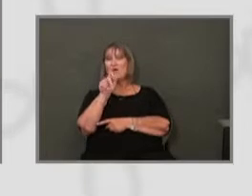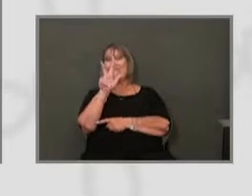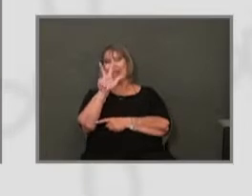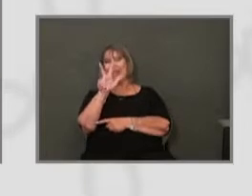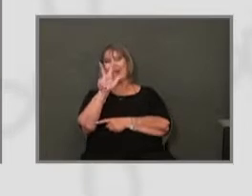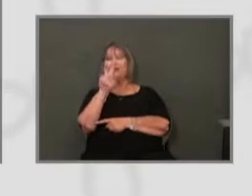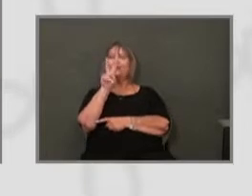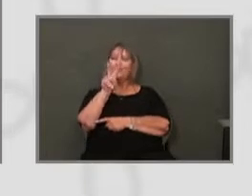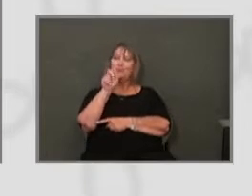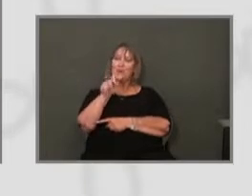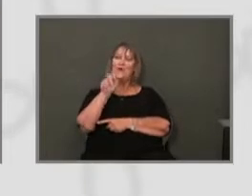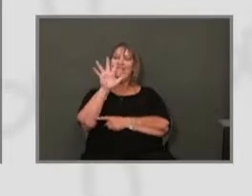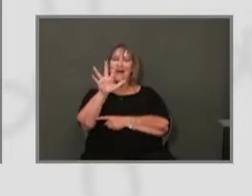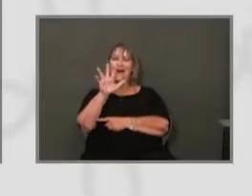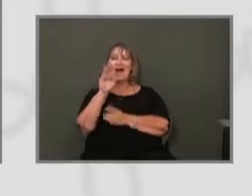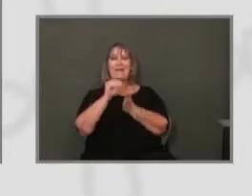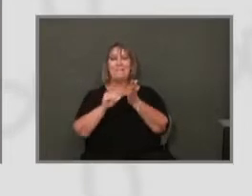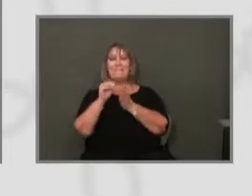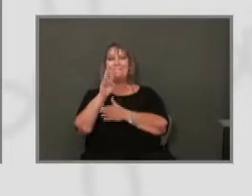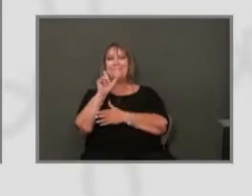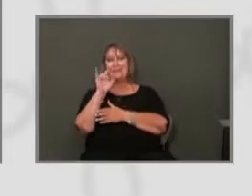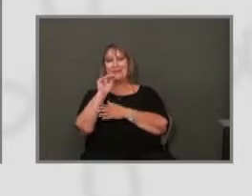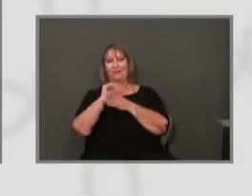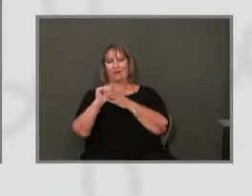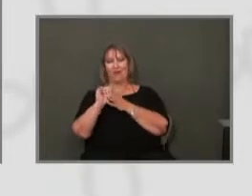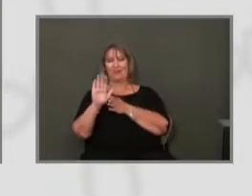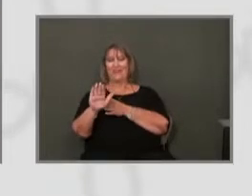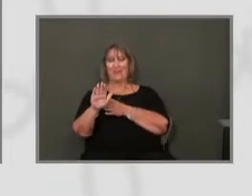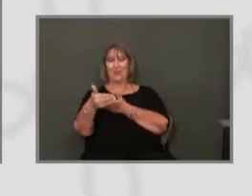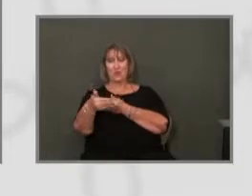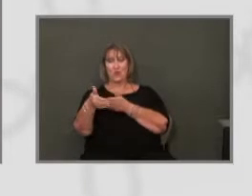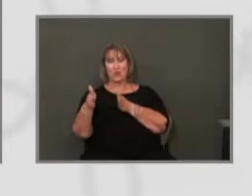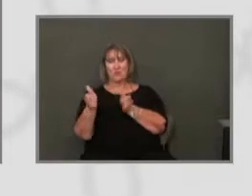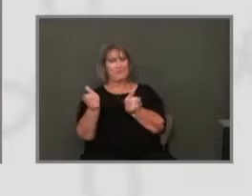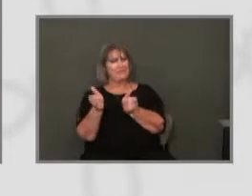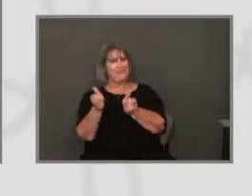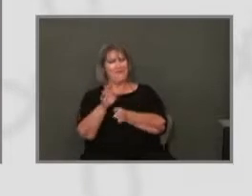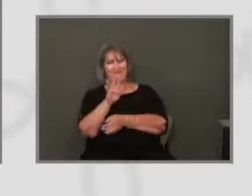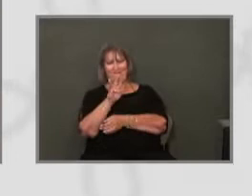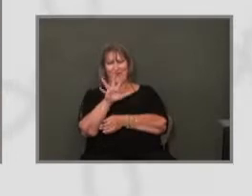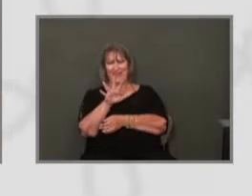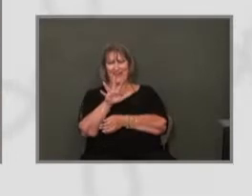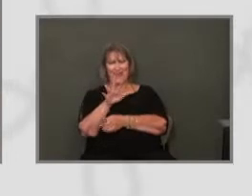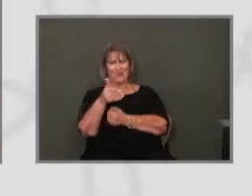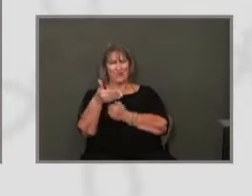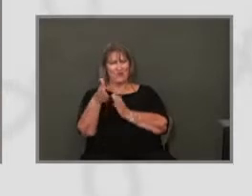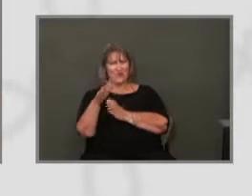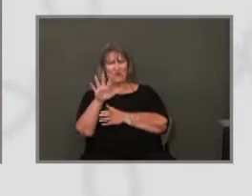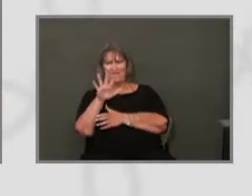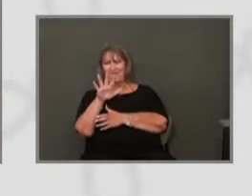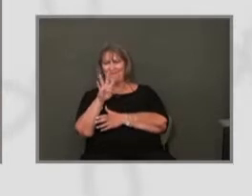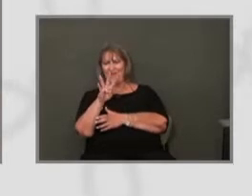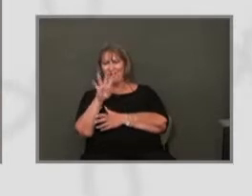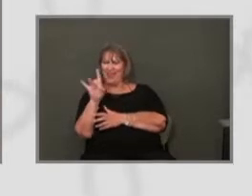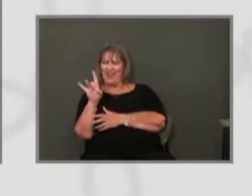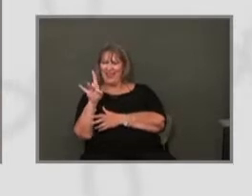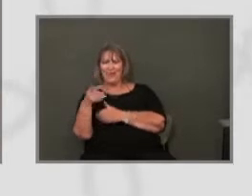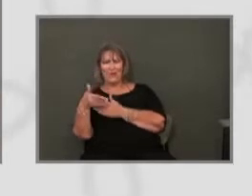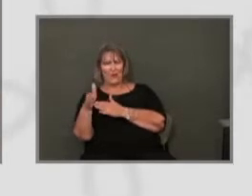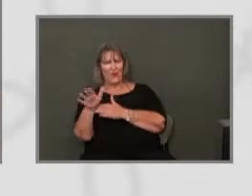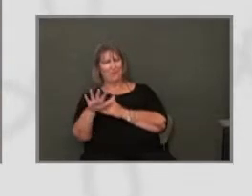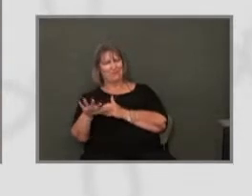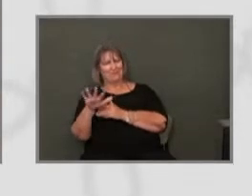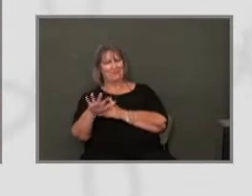hotel only has it was either 45 or 48 homes or rooms. It's not a large facility, so very, very